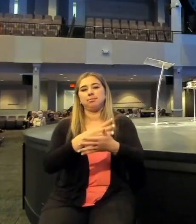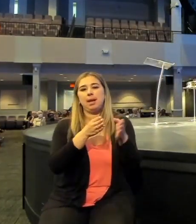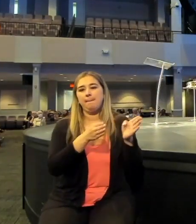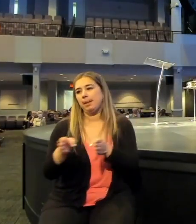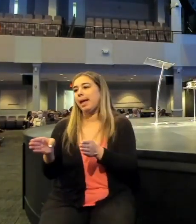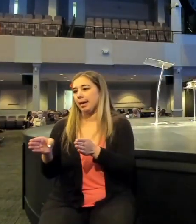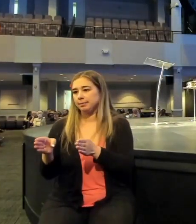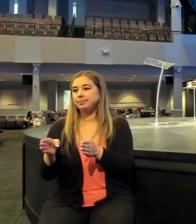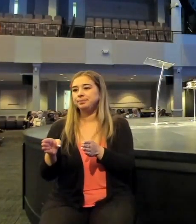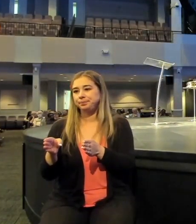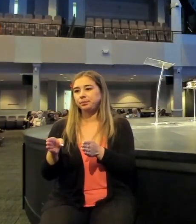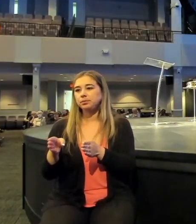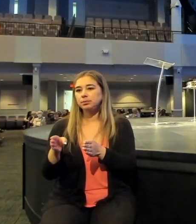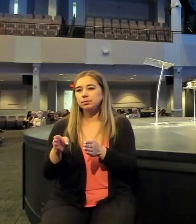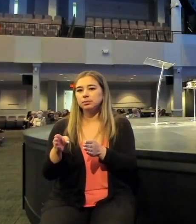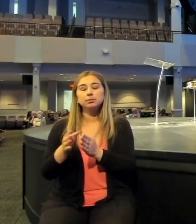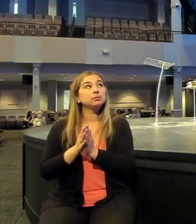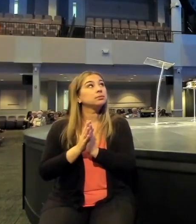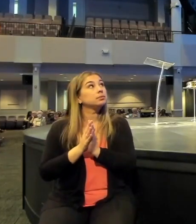a,